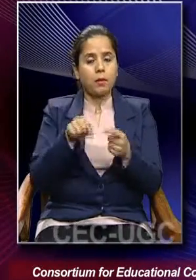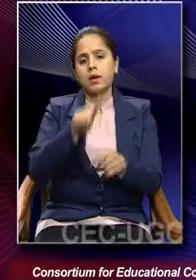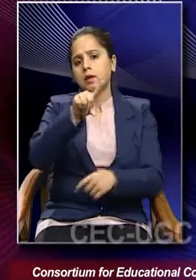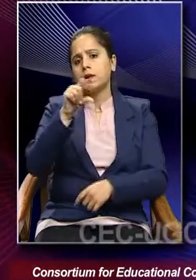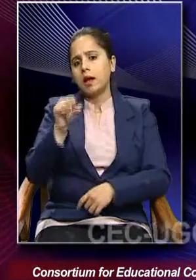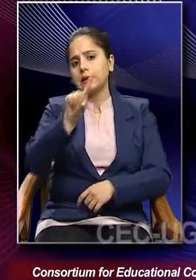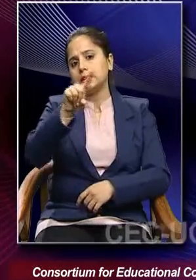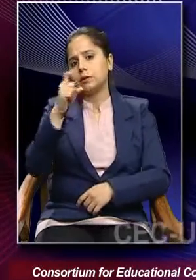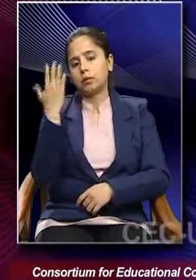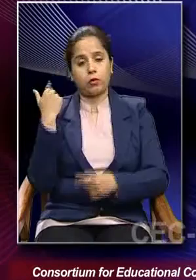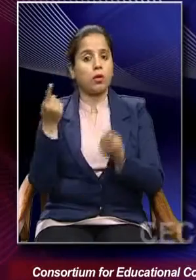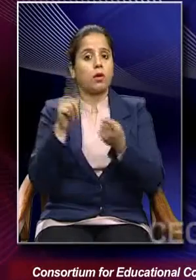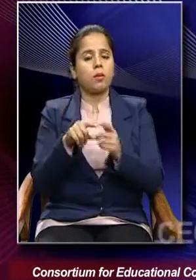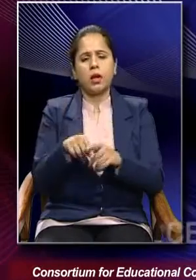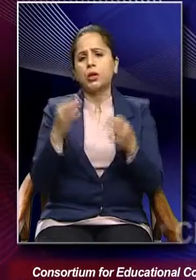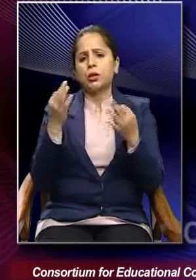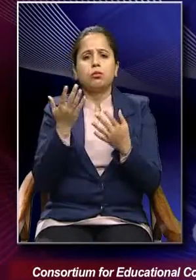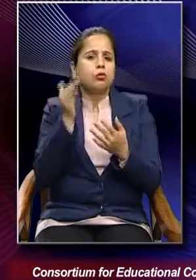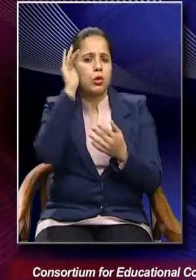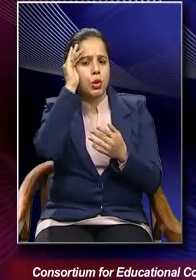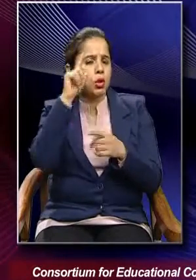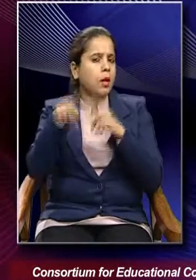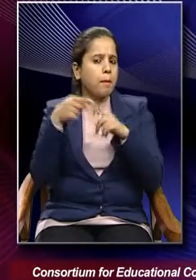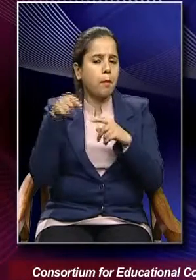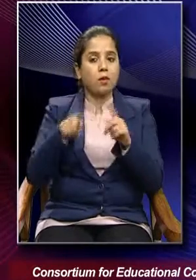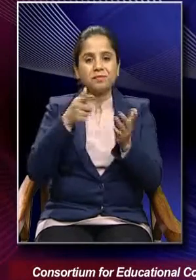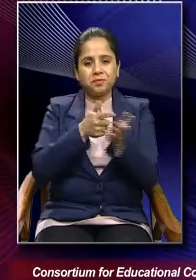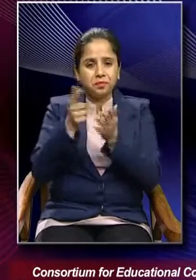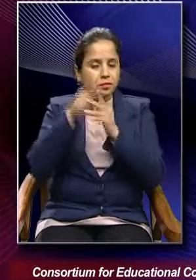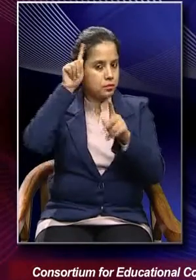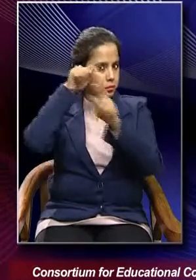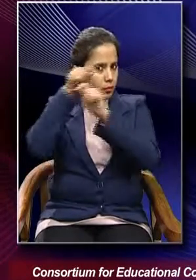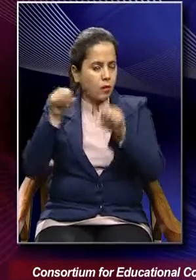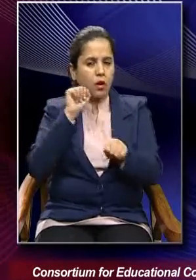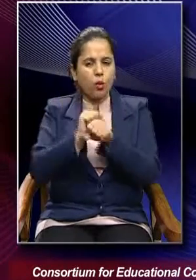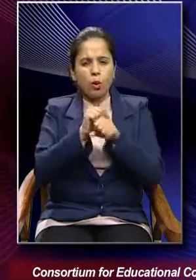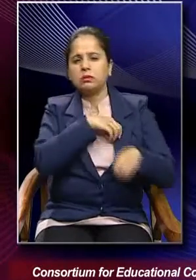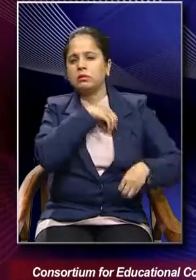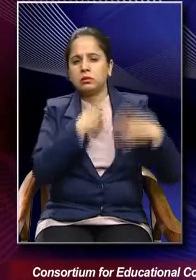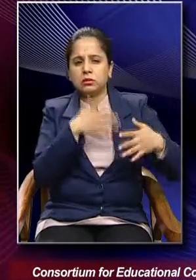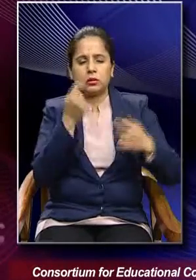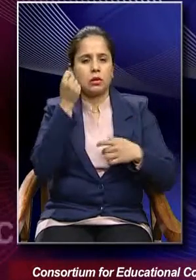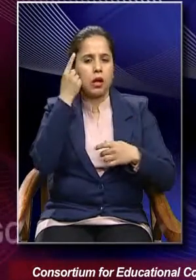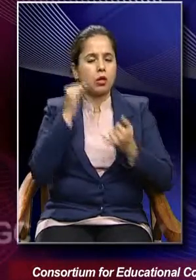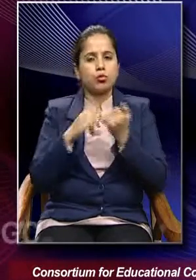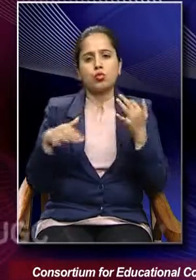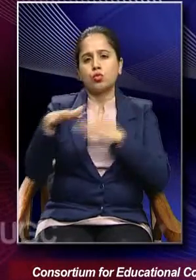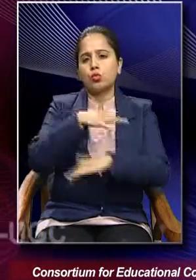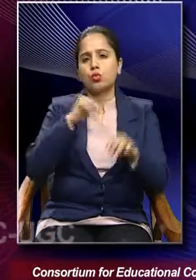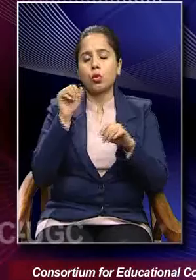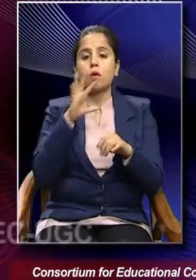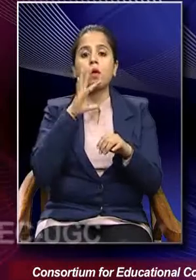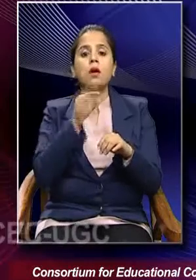1917. So news about peasants and workers' struggle and ideas of socialism